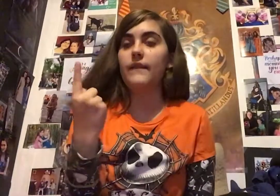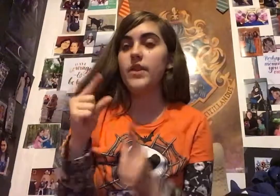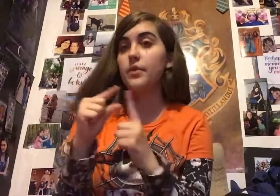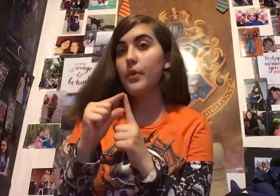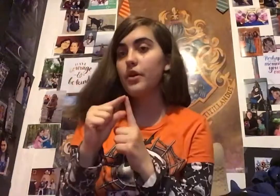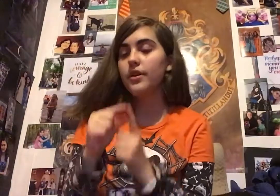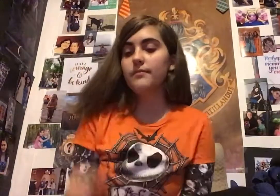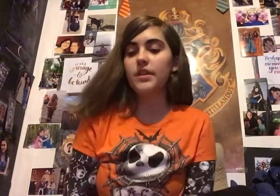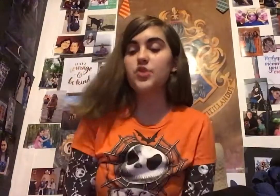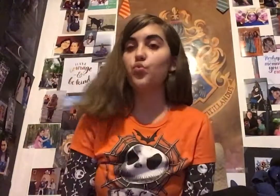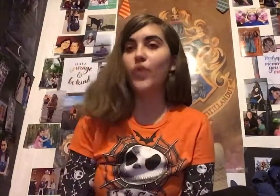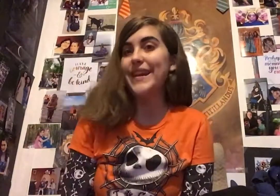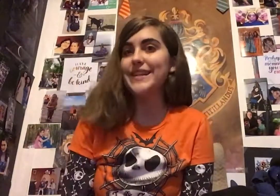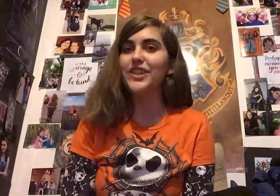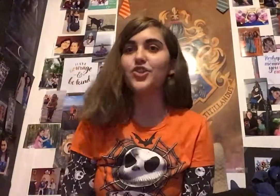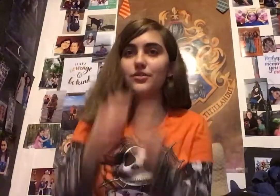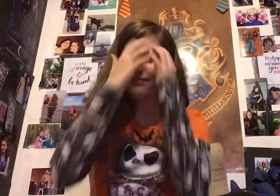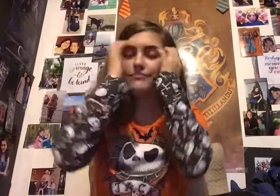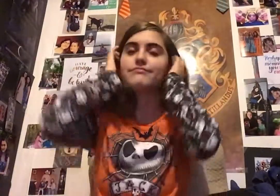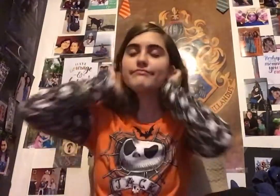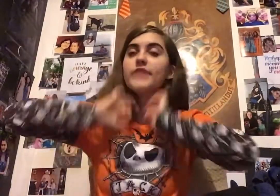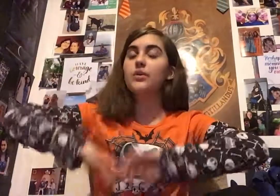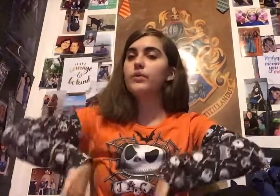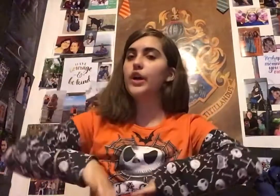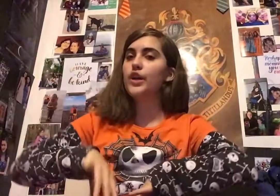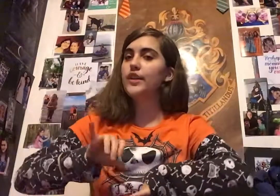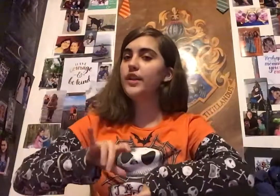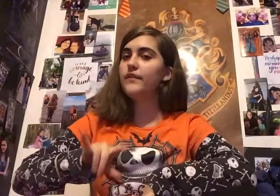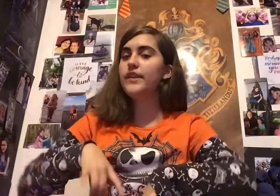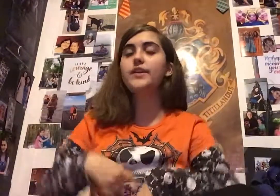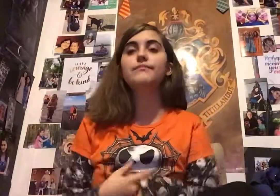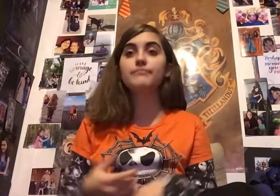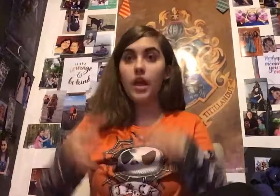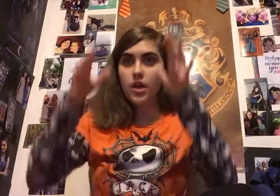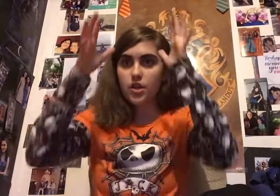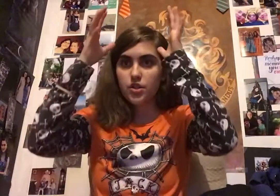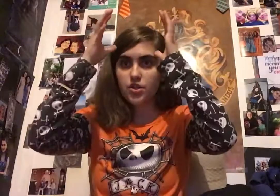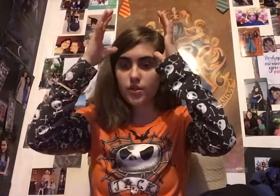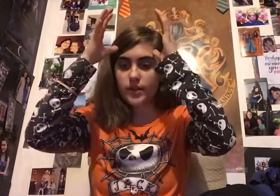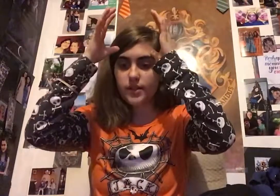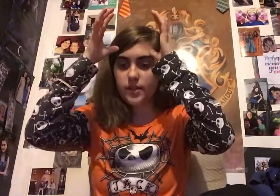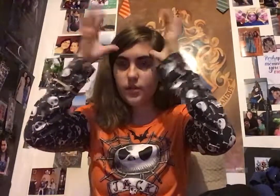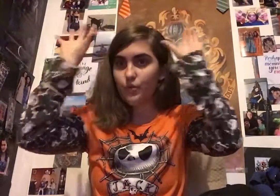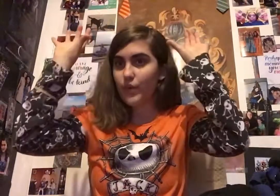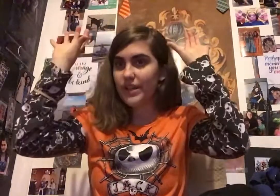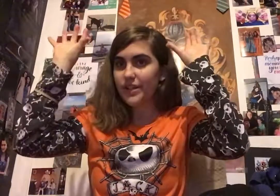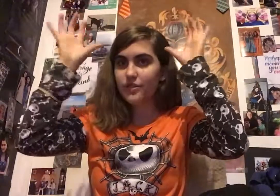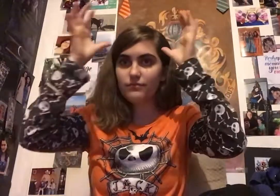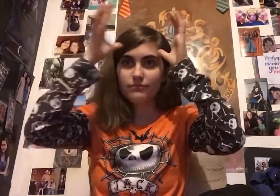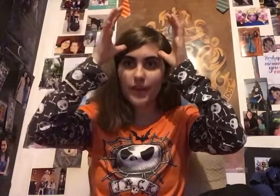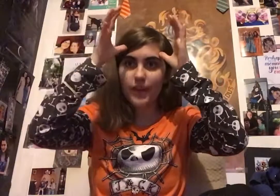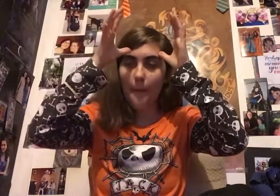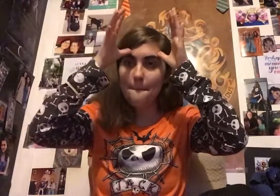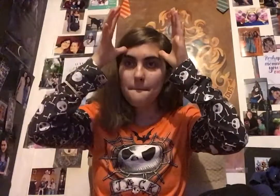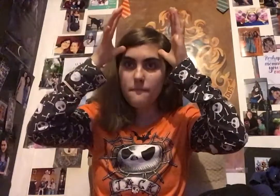11th word is reindeer. We all love them. So it's reindeer. Like,